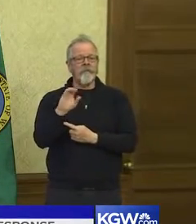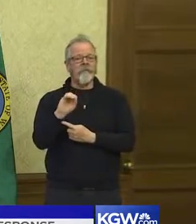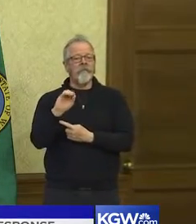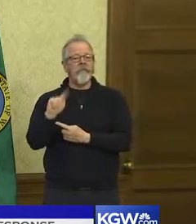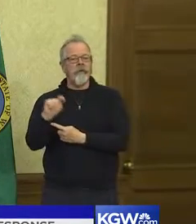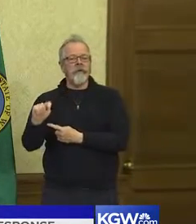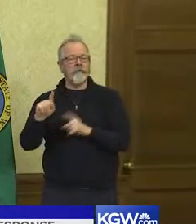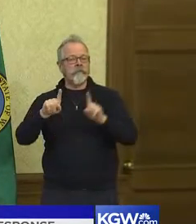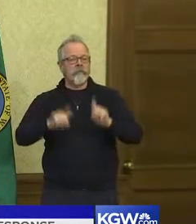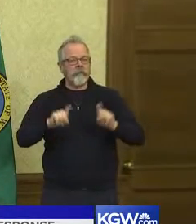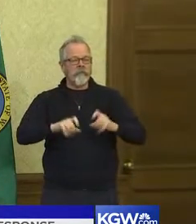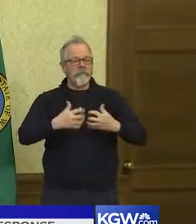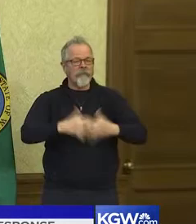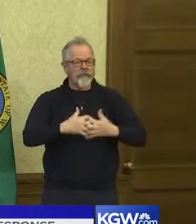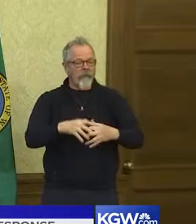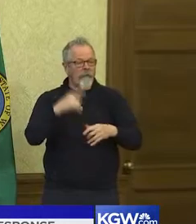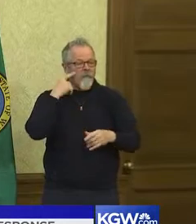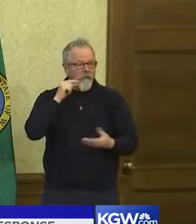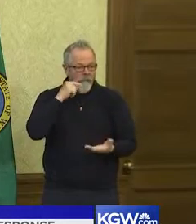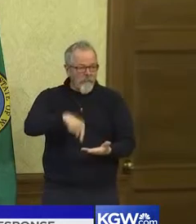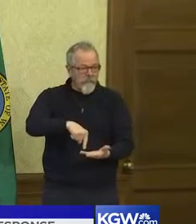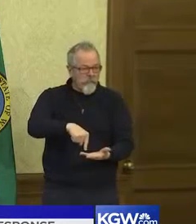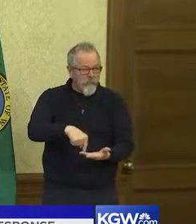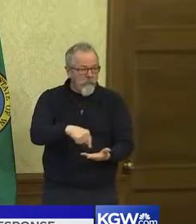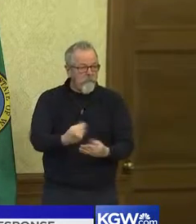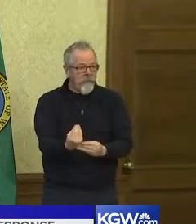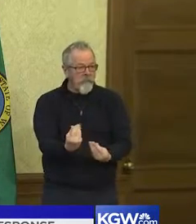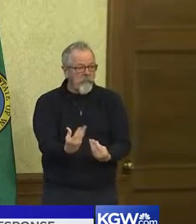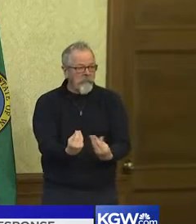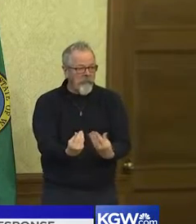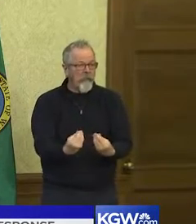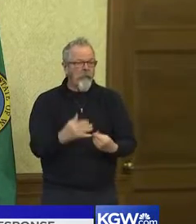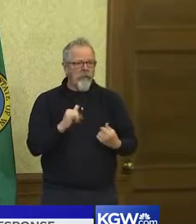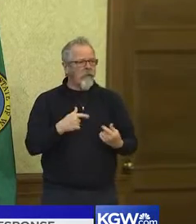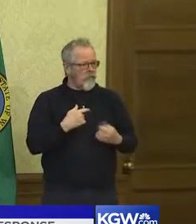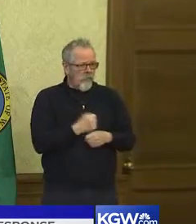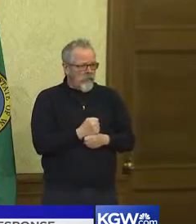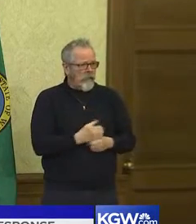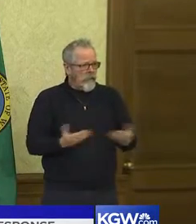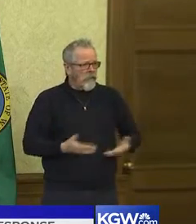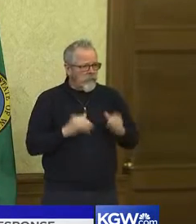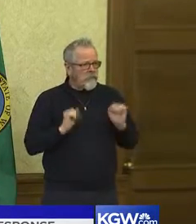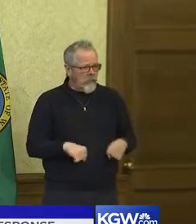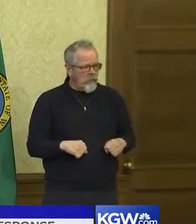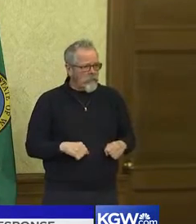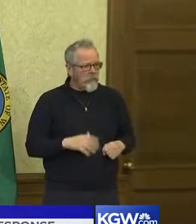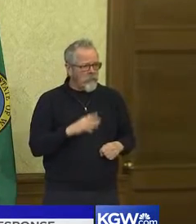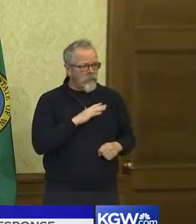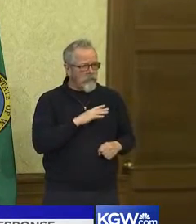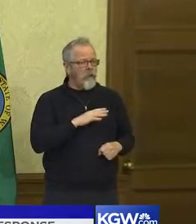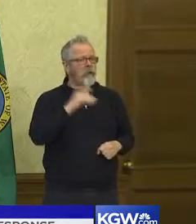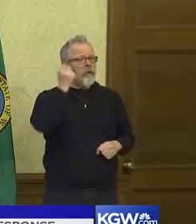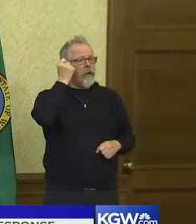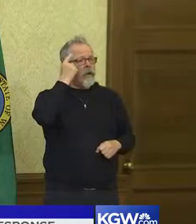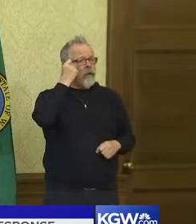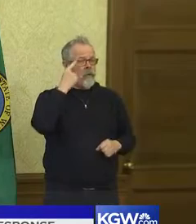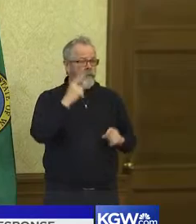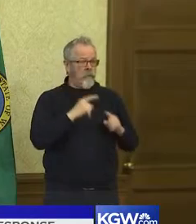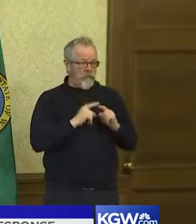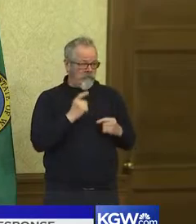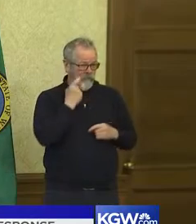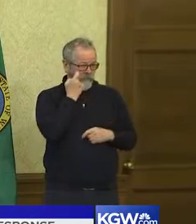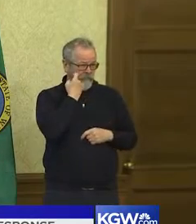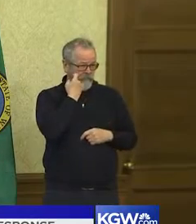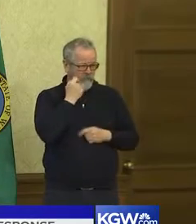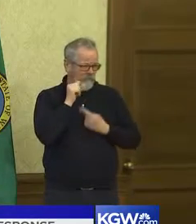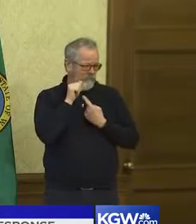a couple days ago, it had not validated. It couldn't pass the test to be adequately accurate. Now, that may have